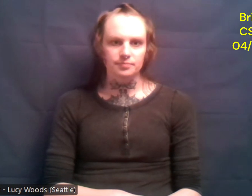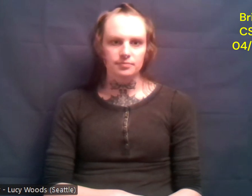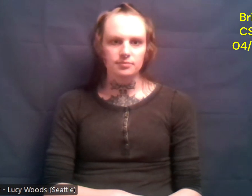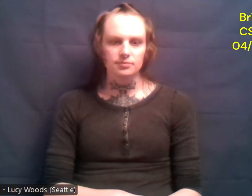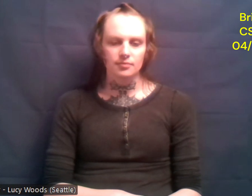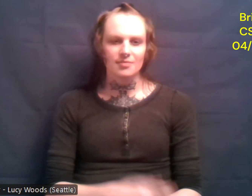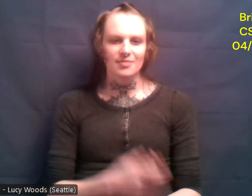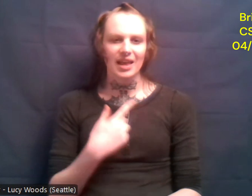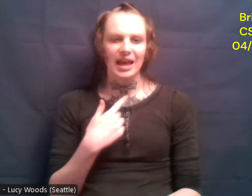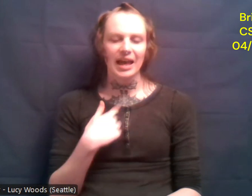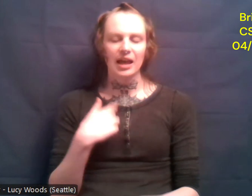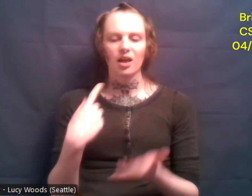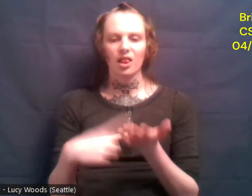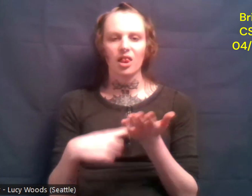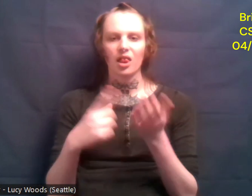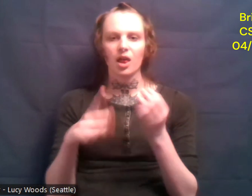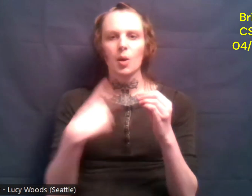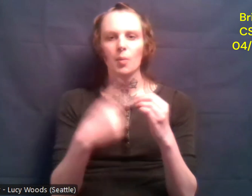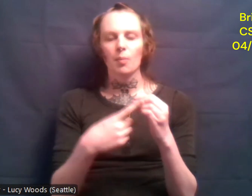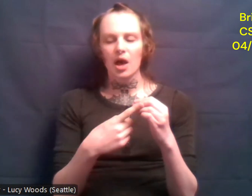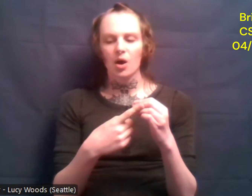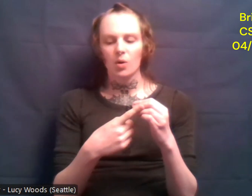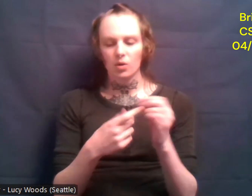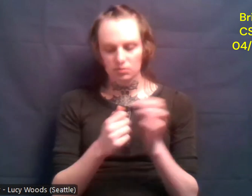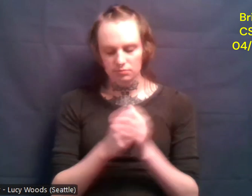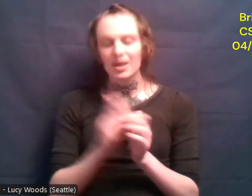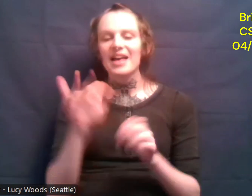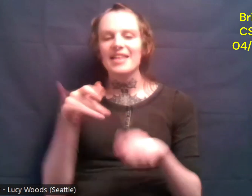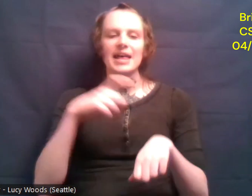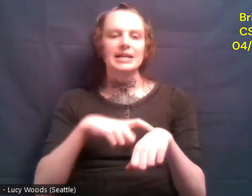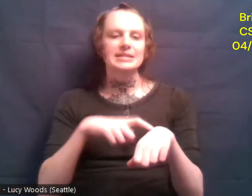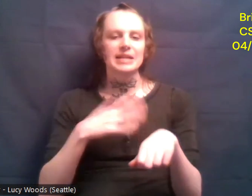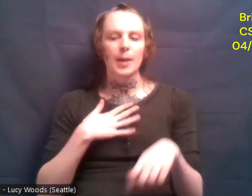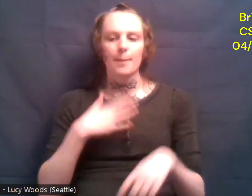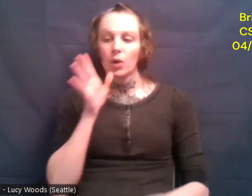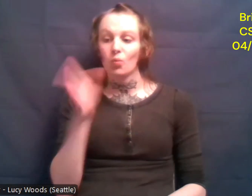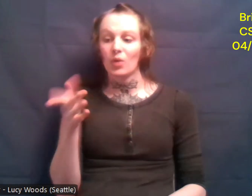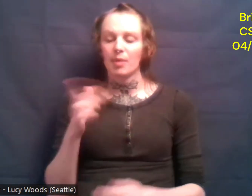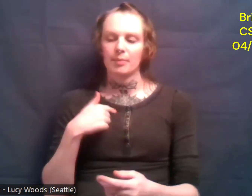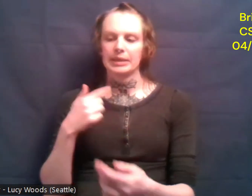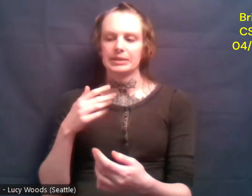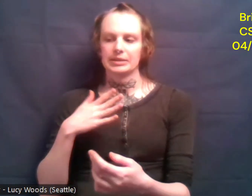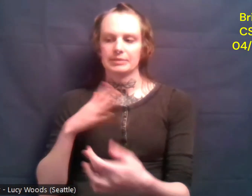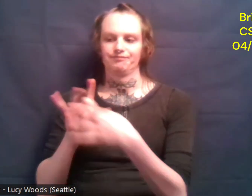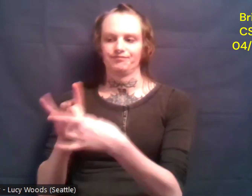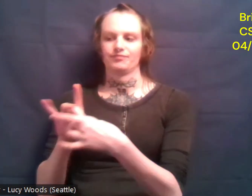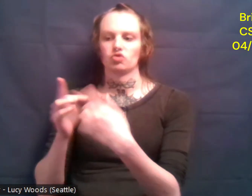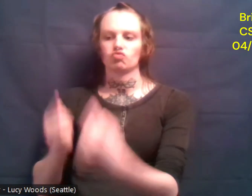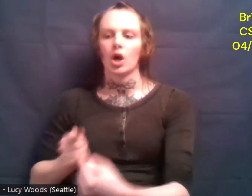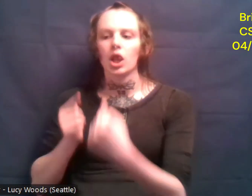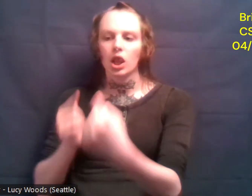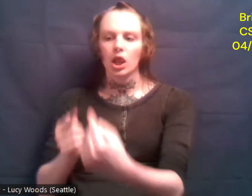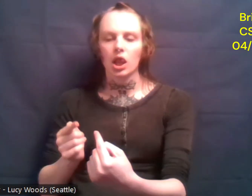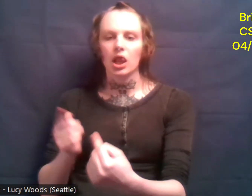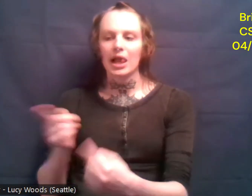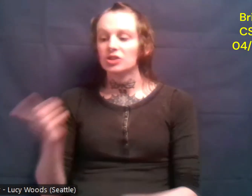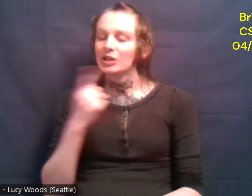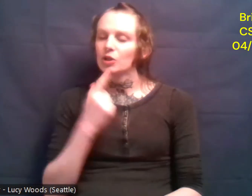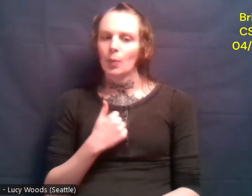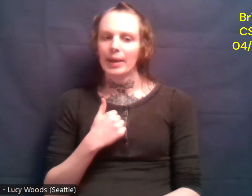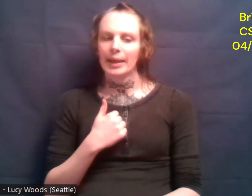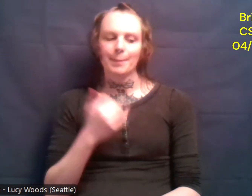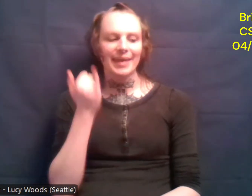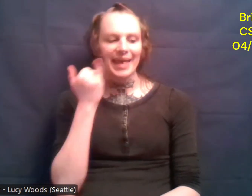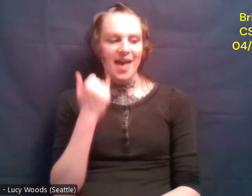I was struggling with my grandma. And she was like, if I were your sponsor, I would tell you to like just do whatever your grandma was telling you, which I think she